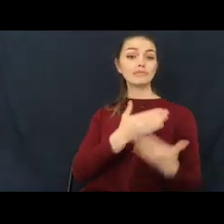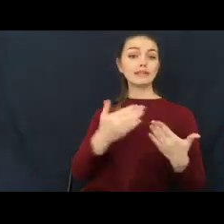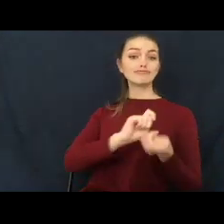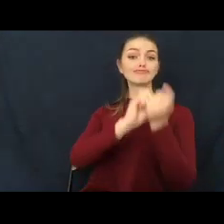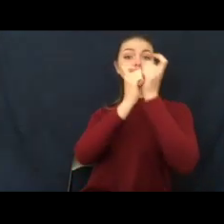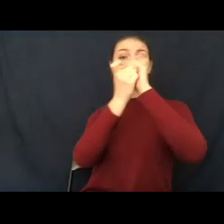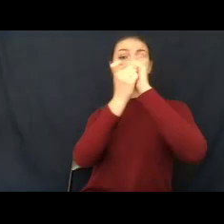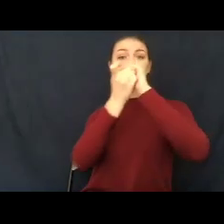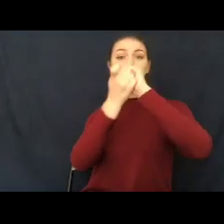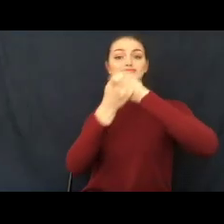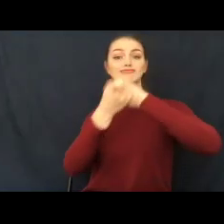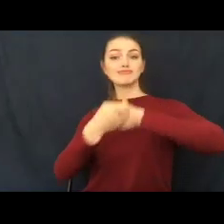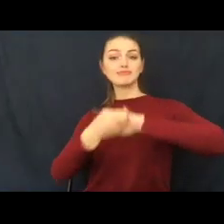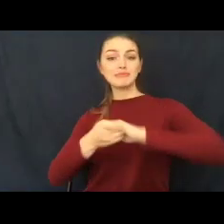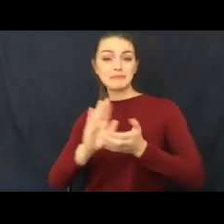new. And so,